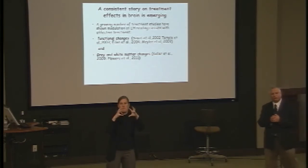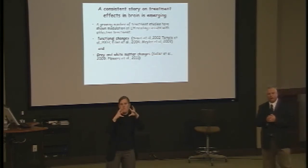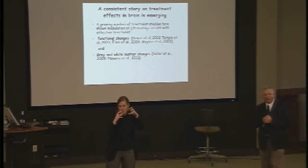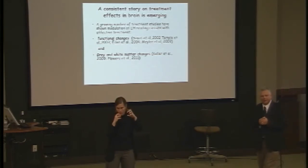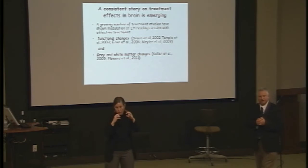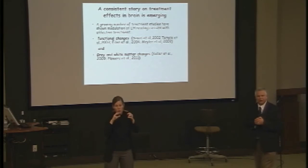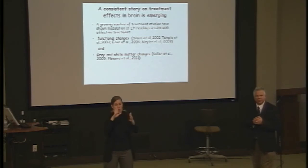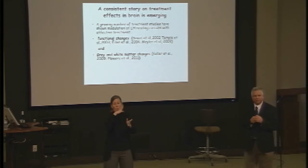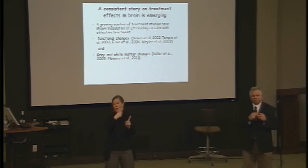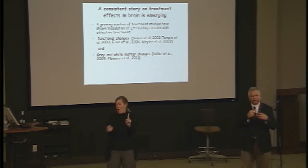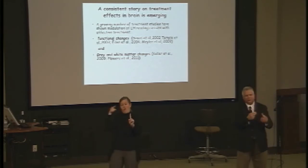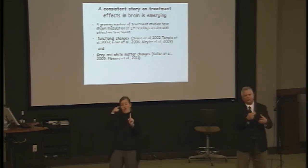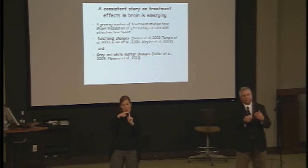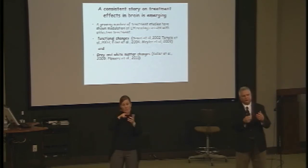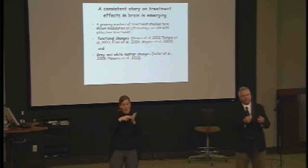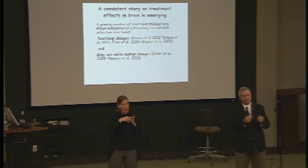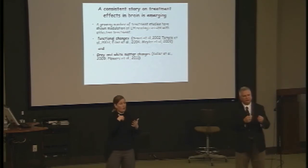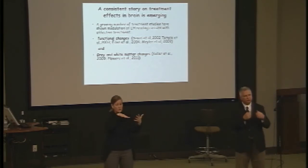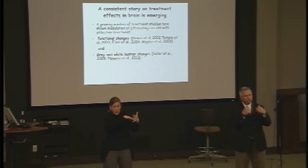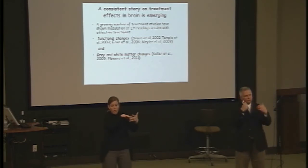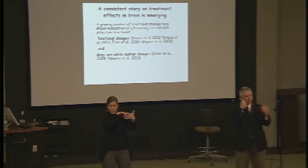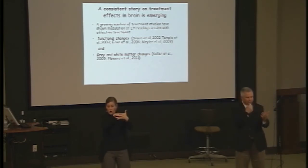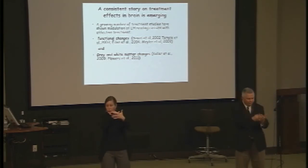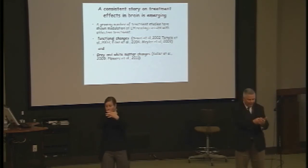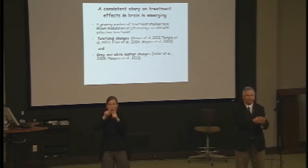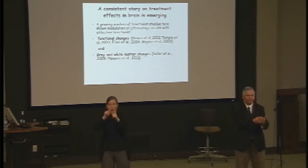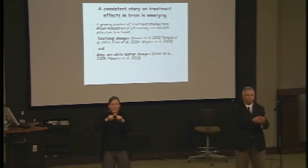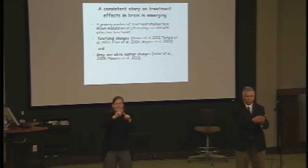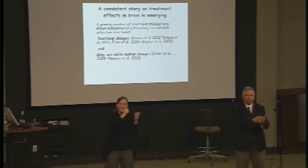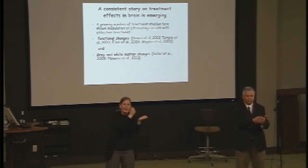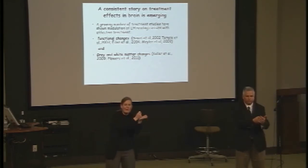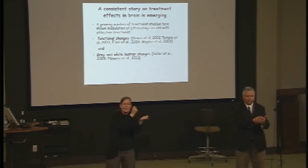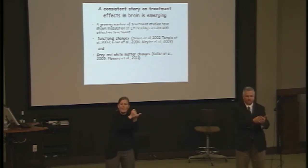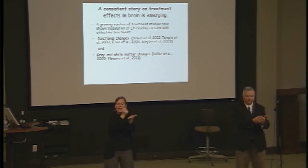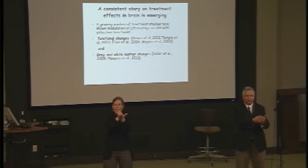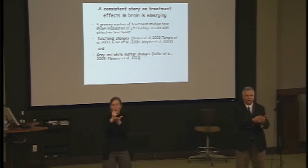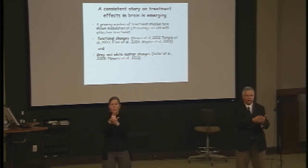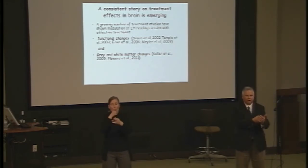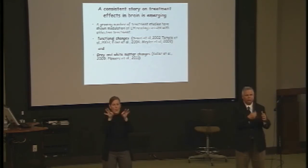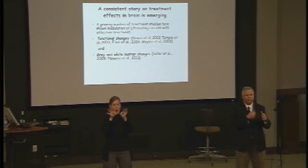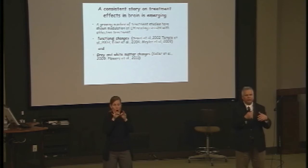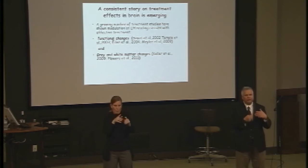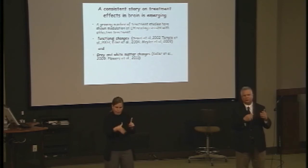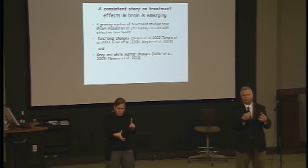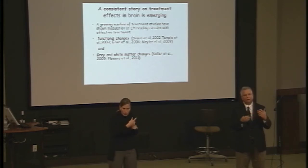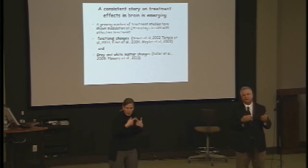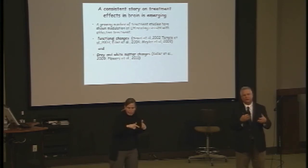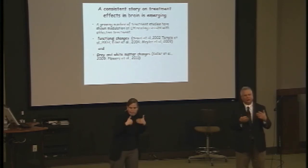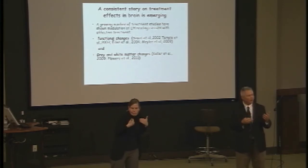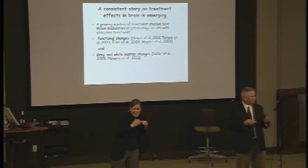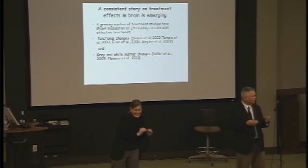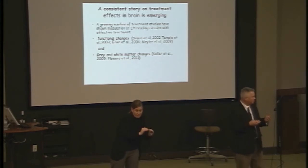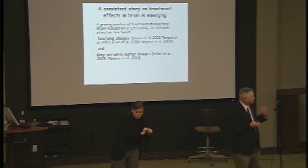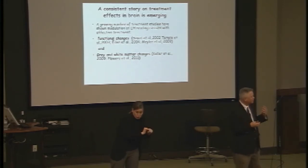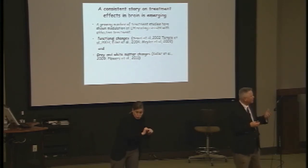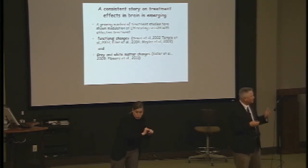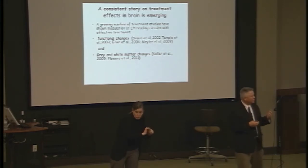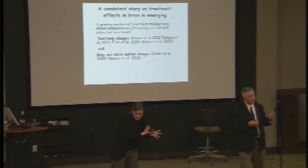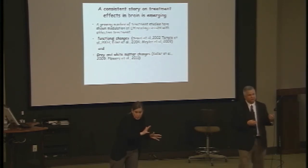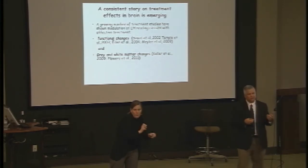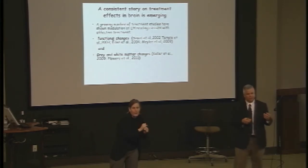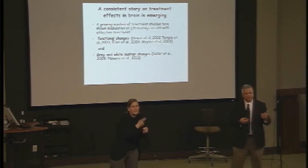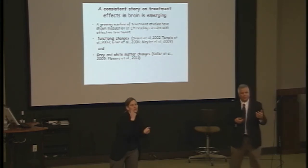catch the thing right, you look at this noisy system, you impact it with good treatment, you can certainly see a lot of change.